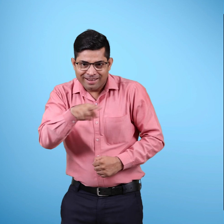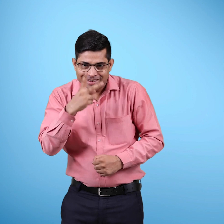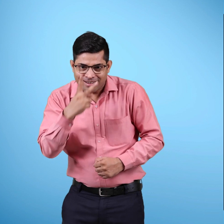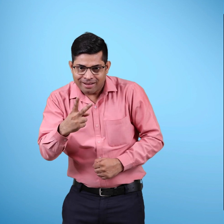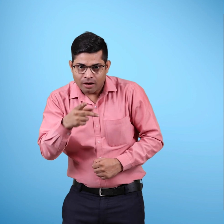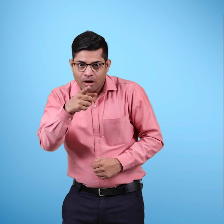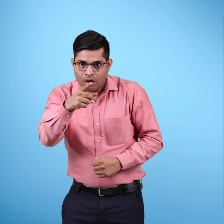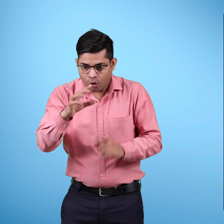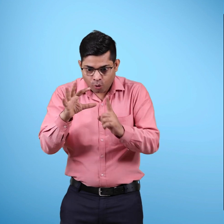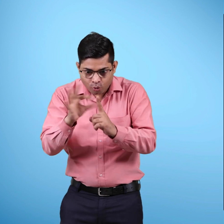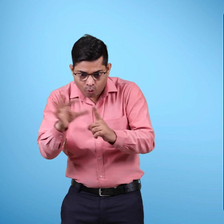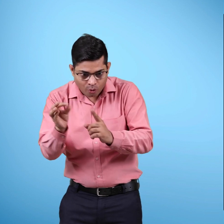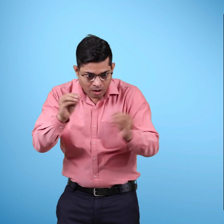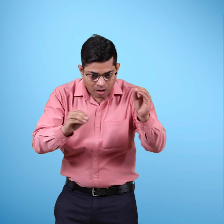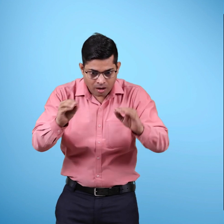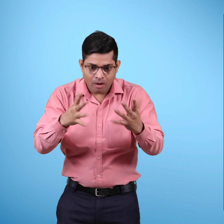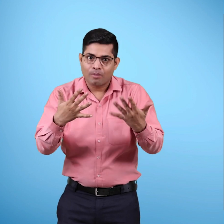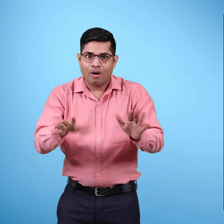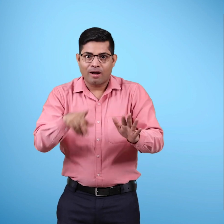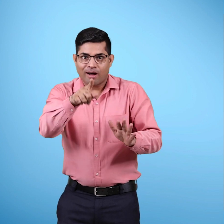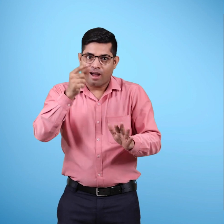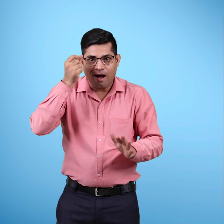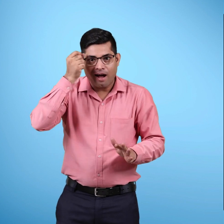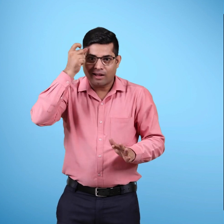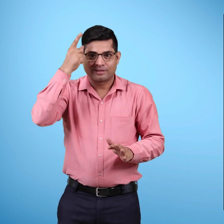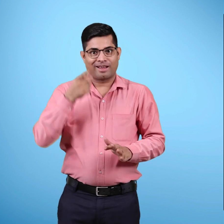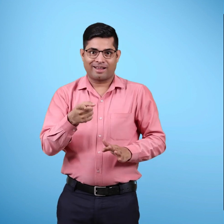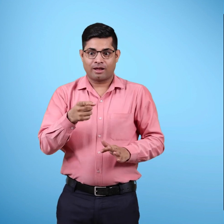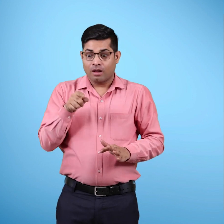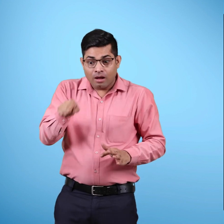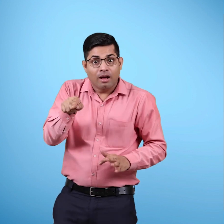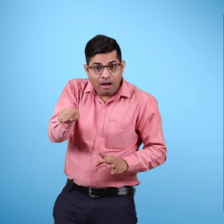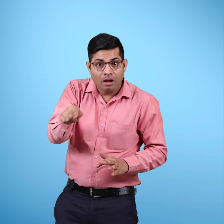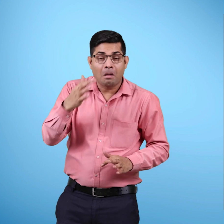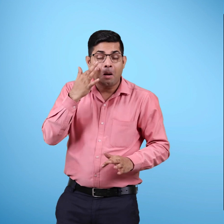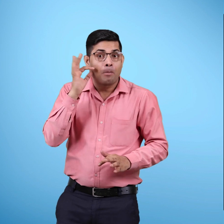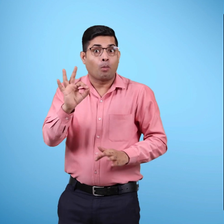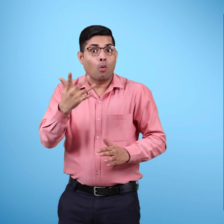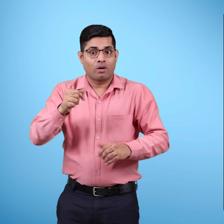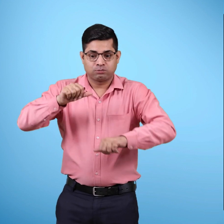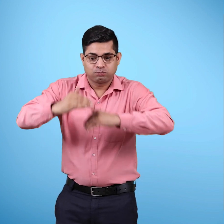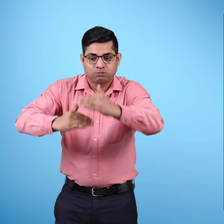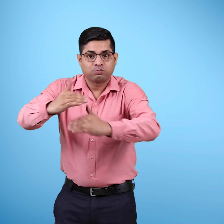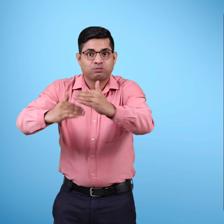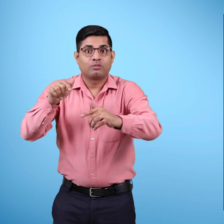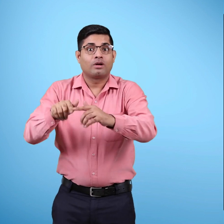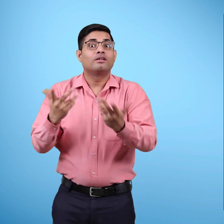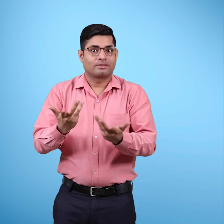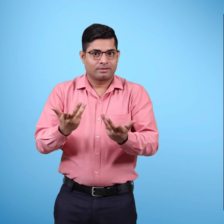but one is without roots, isn't it? Does this activity help you understand an important function of the